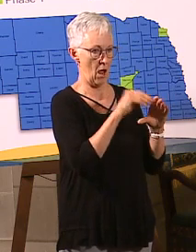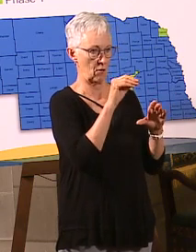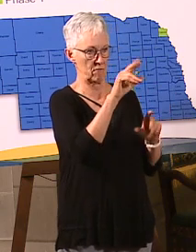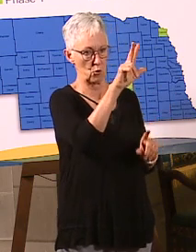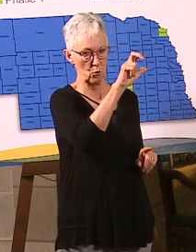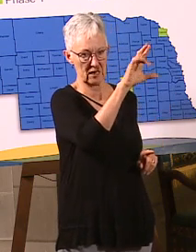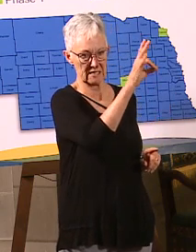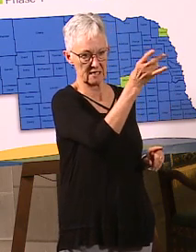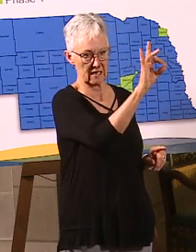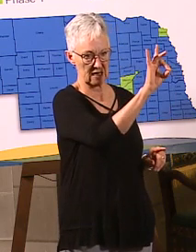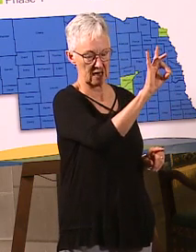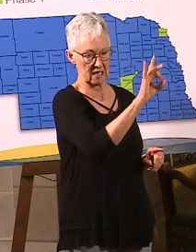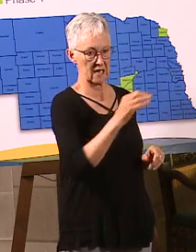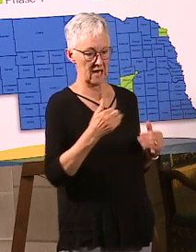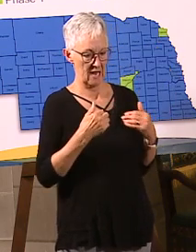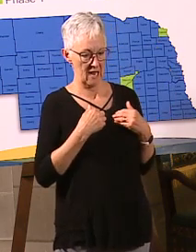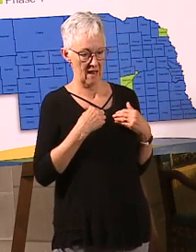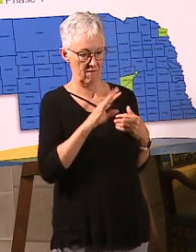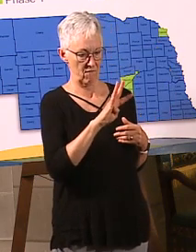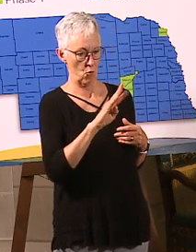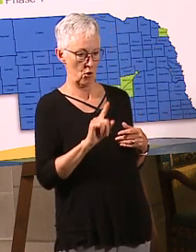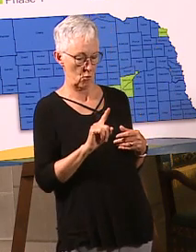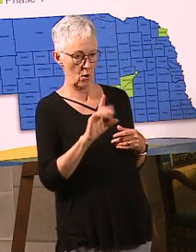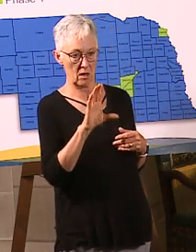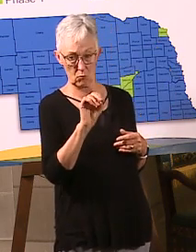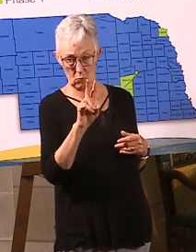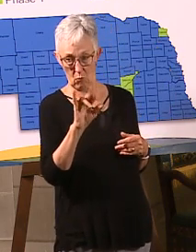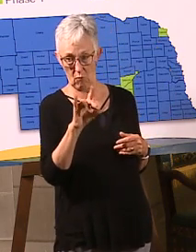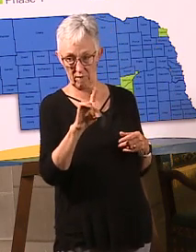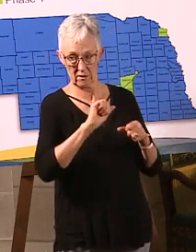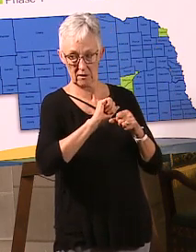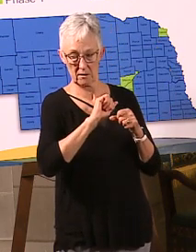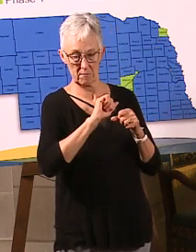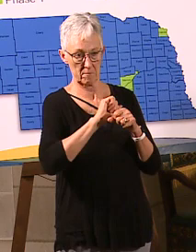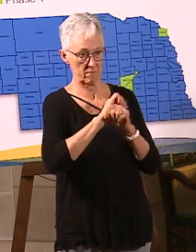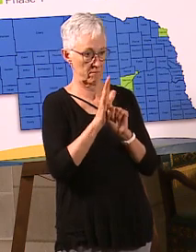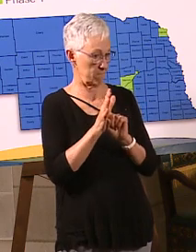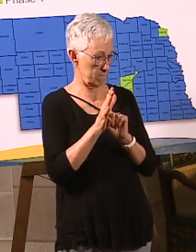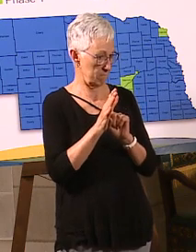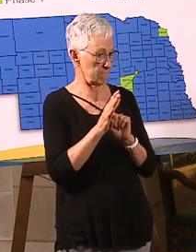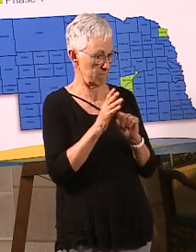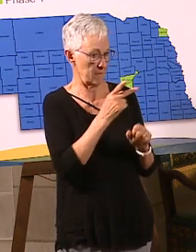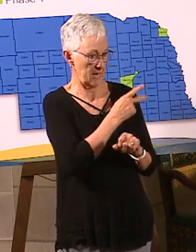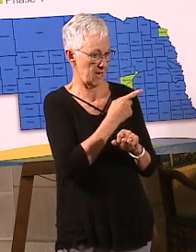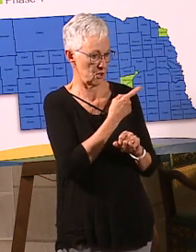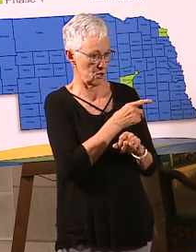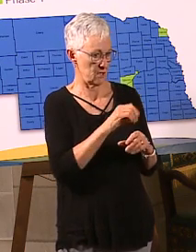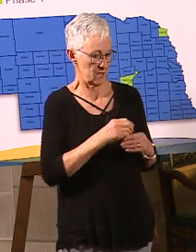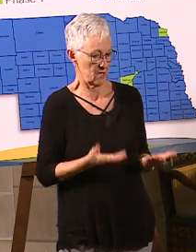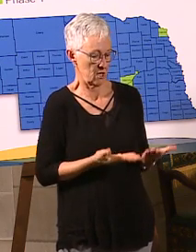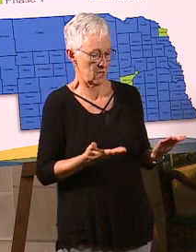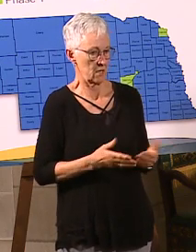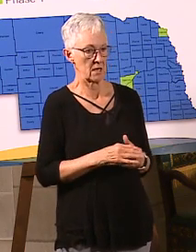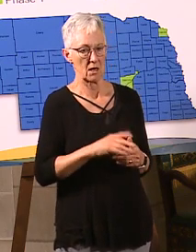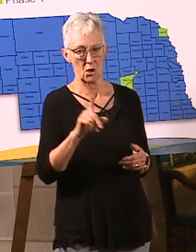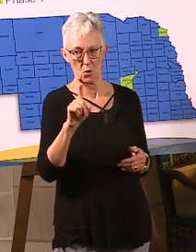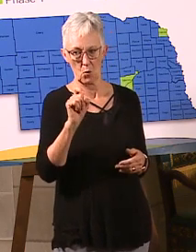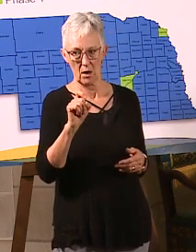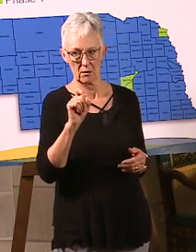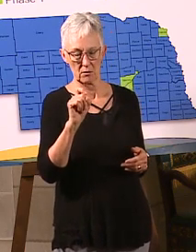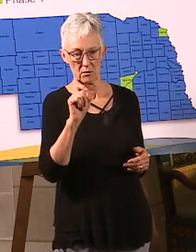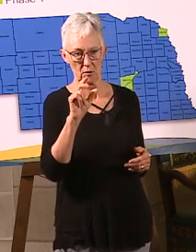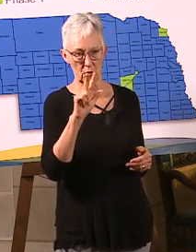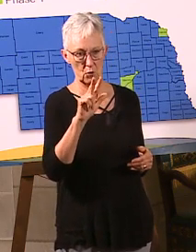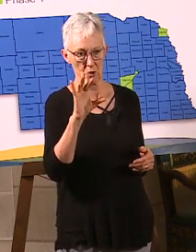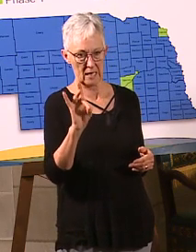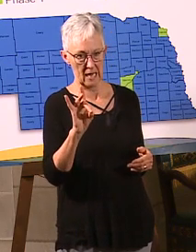They only have 41 COVID-positive patients in Lincoln Lancaster. There's 51 out of 138 ICU beds available.